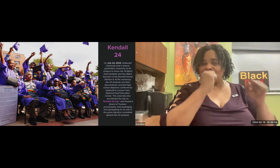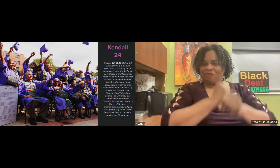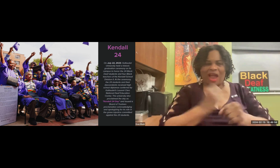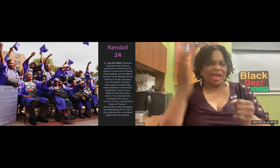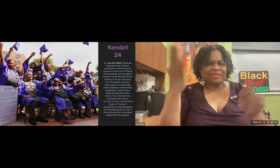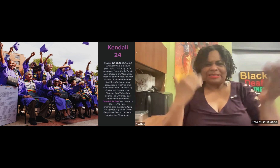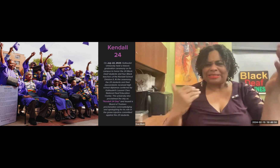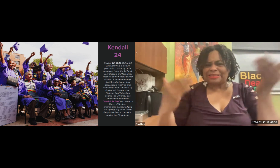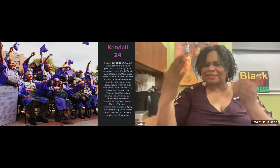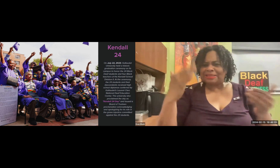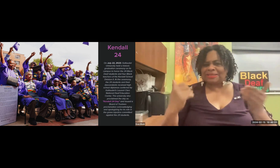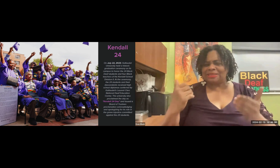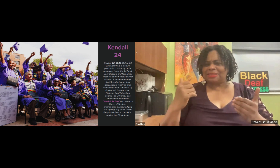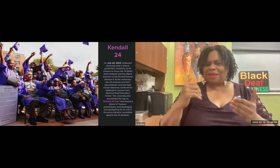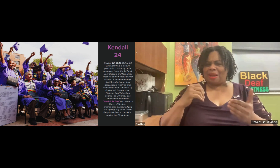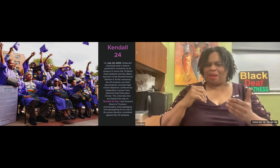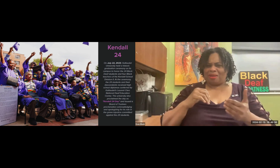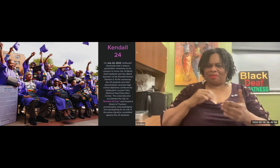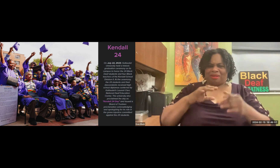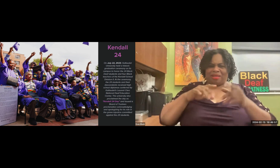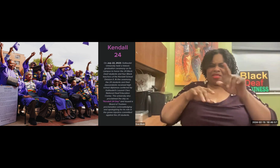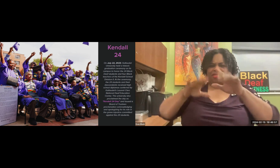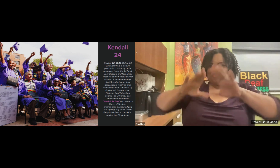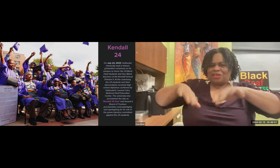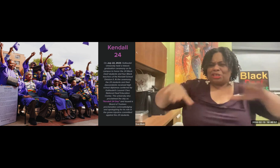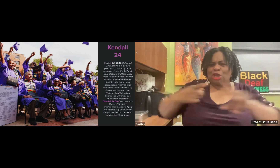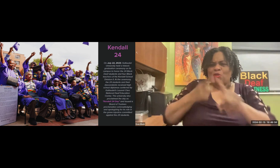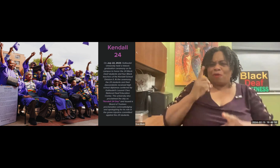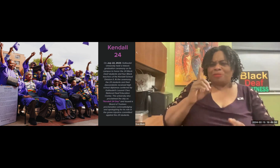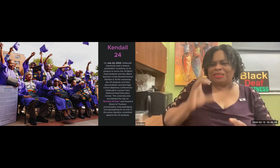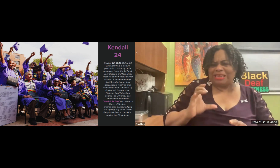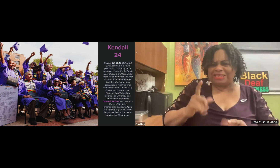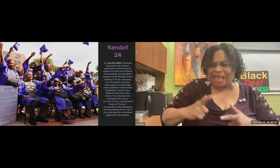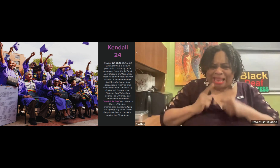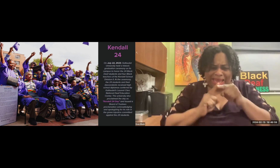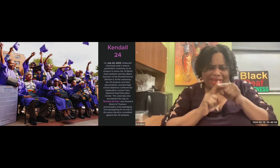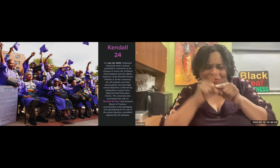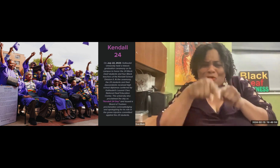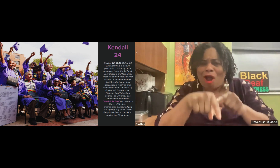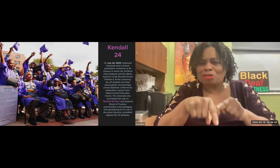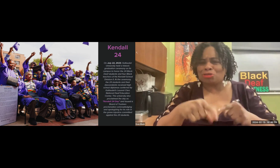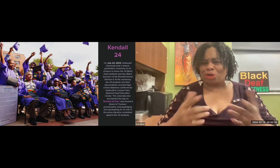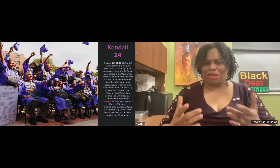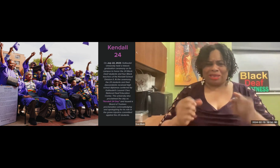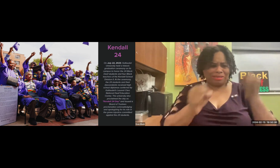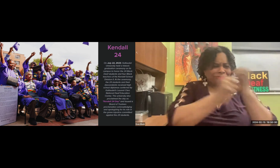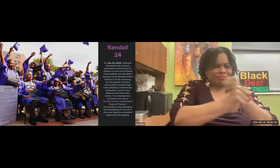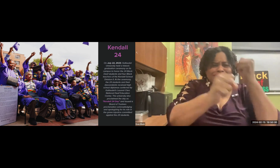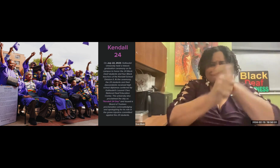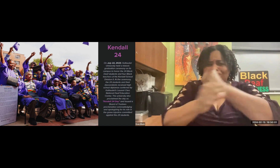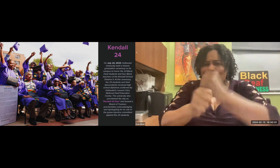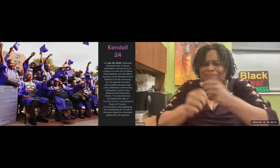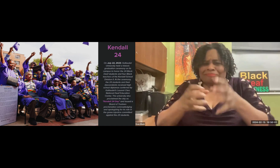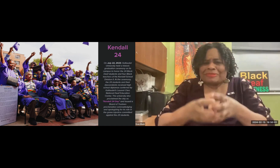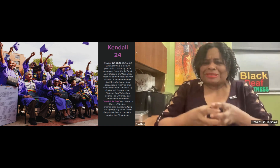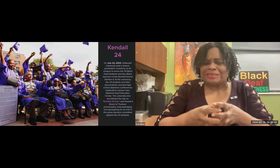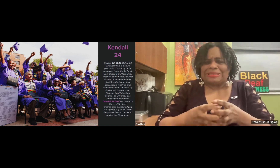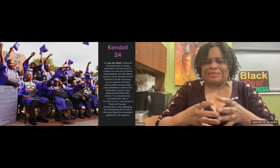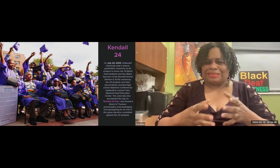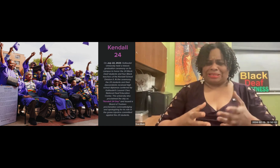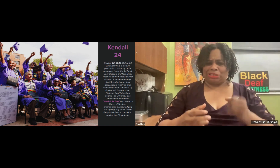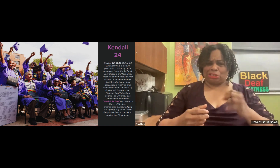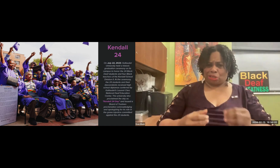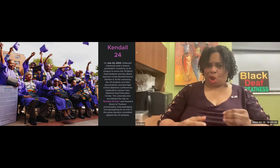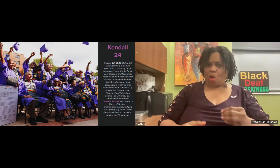touching to think about that, and then a mother's fight to bring children from Washington, D.C., who lives across